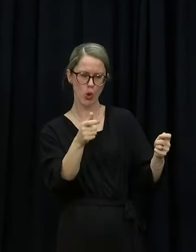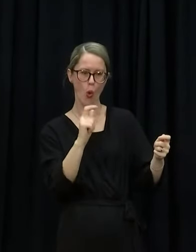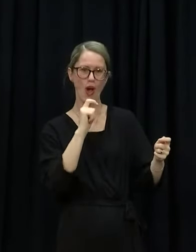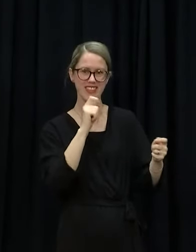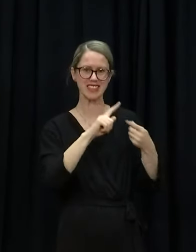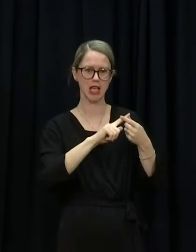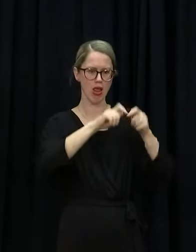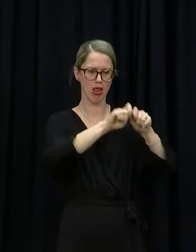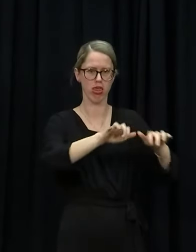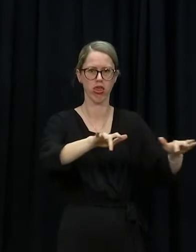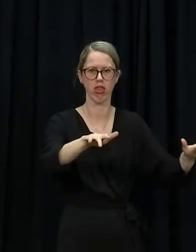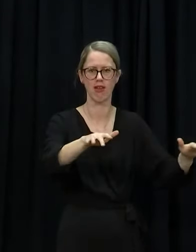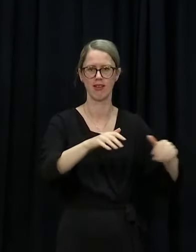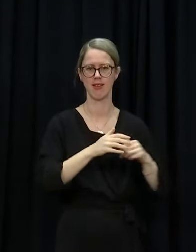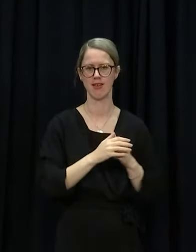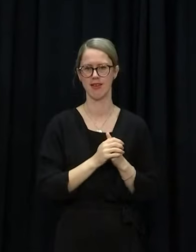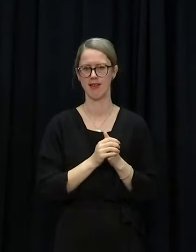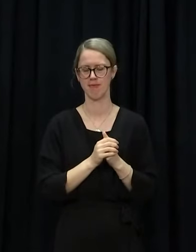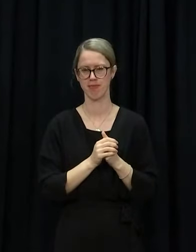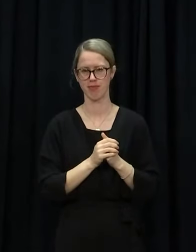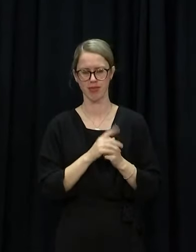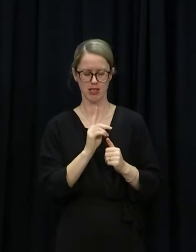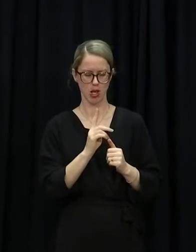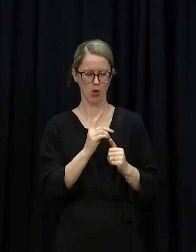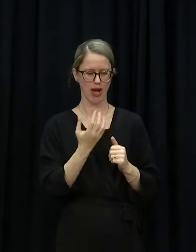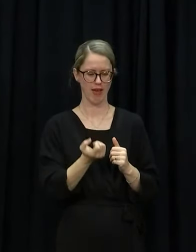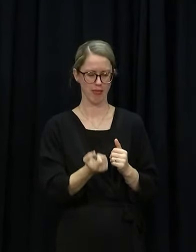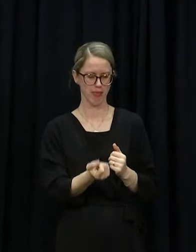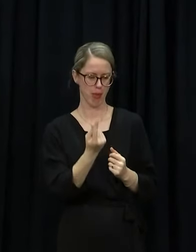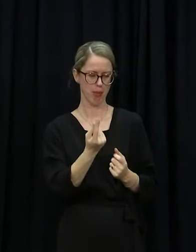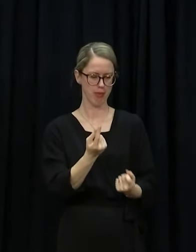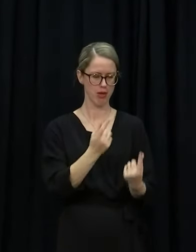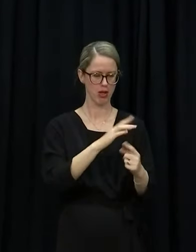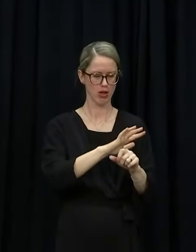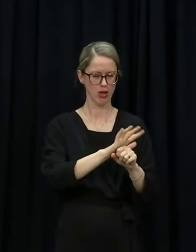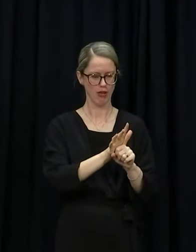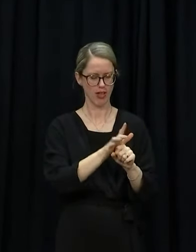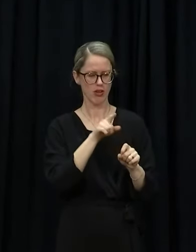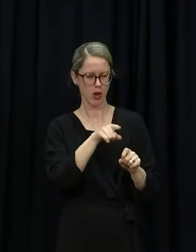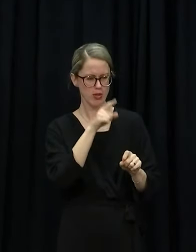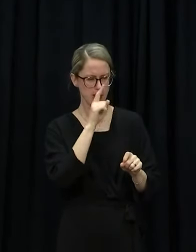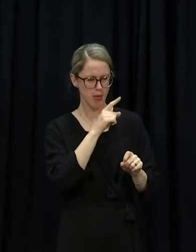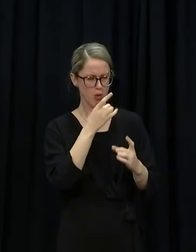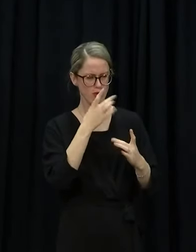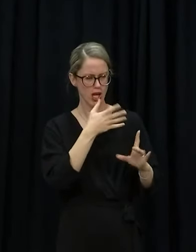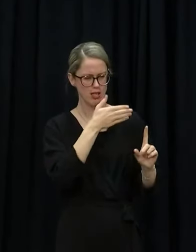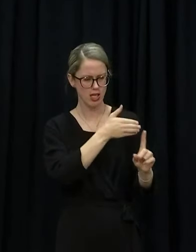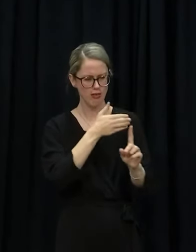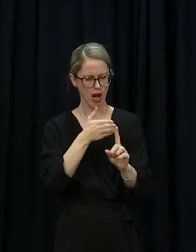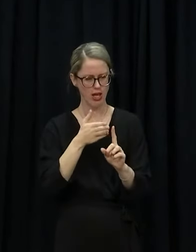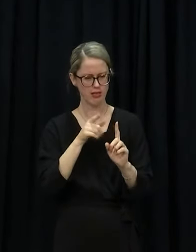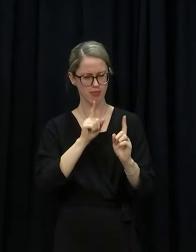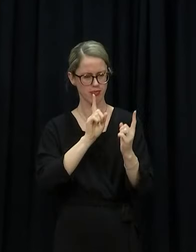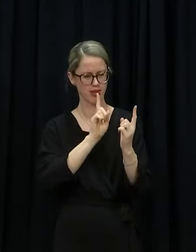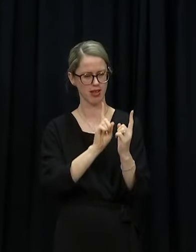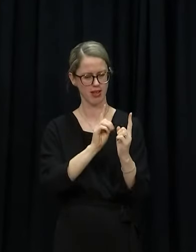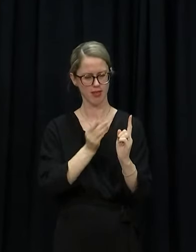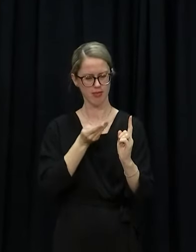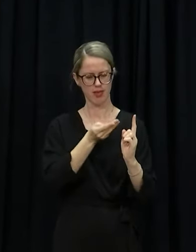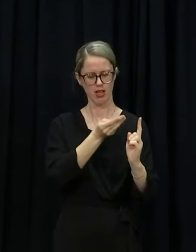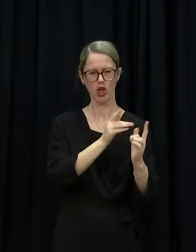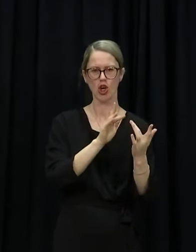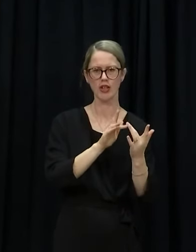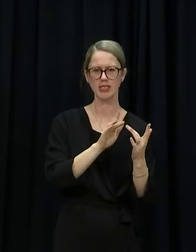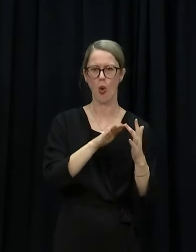for is whether or not the positive cases that you've got coming through are from those that you're deliberately identifying as contacts and then testing,